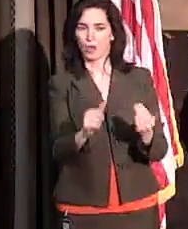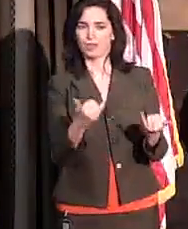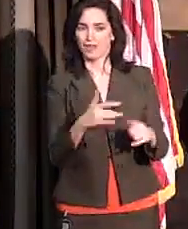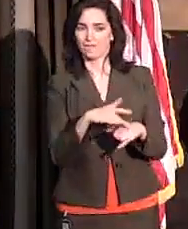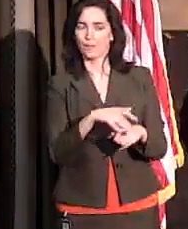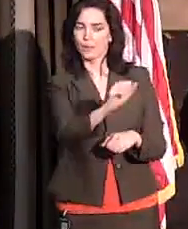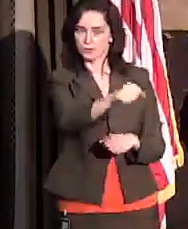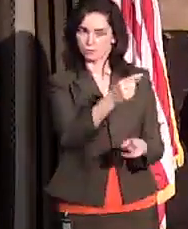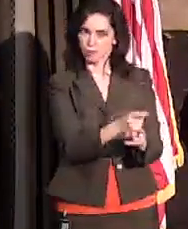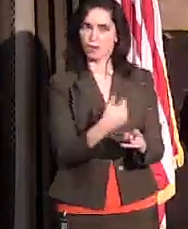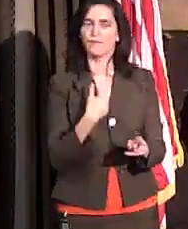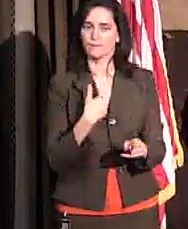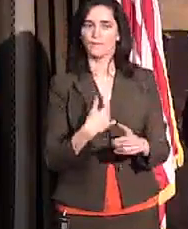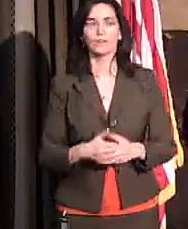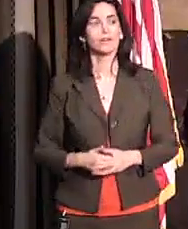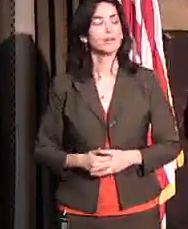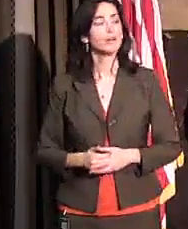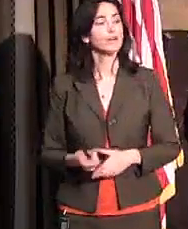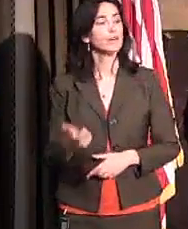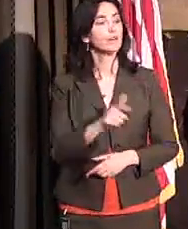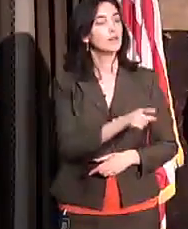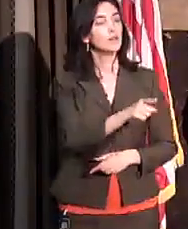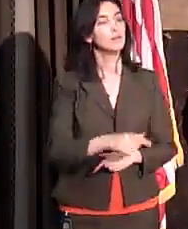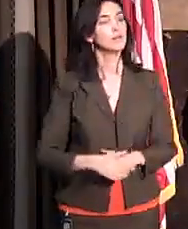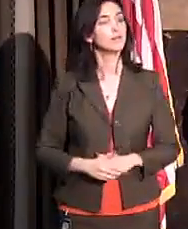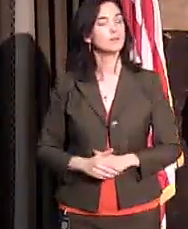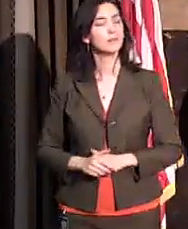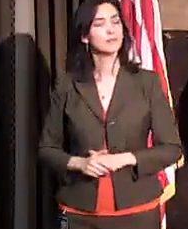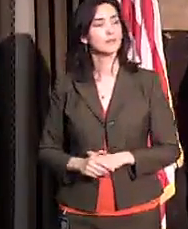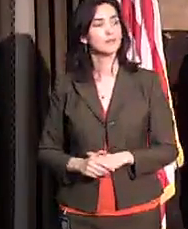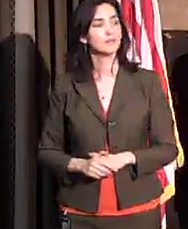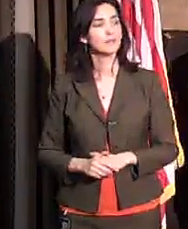available for us. Yes, ma'am.